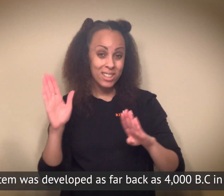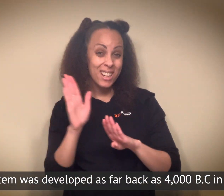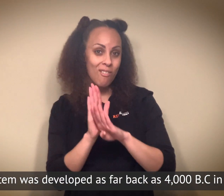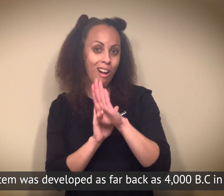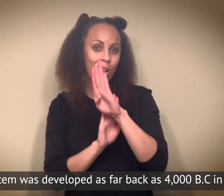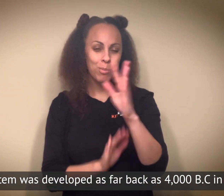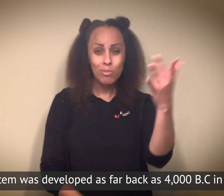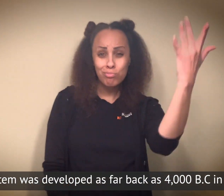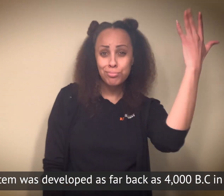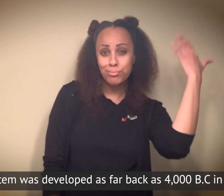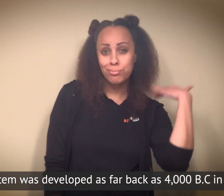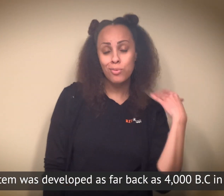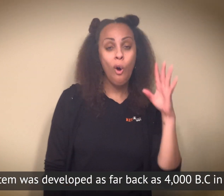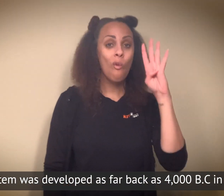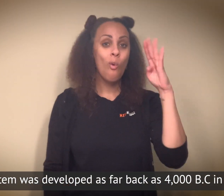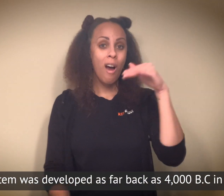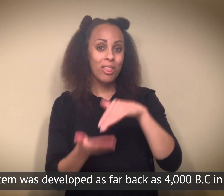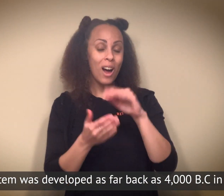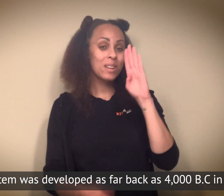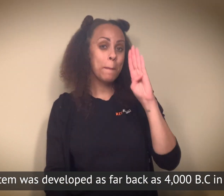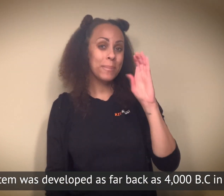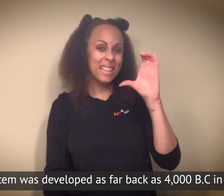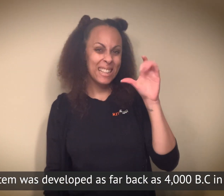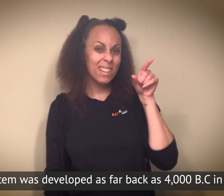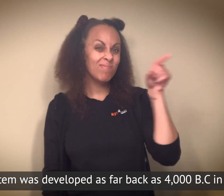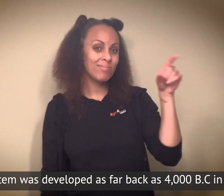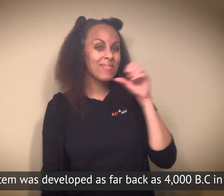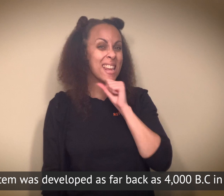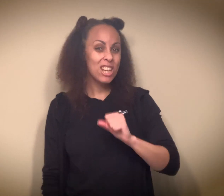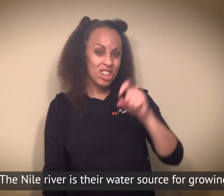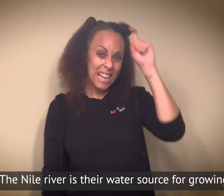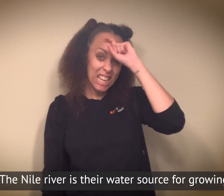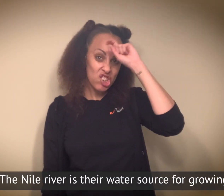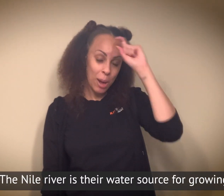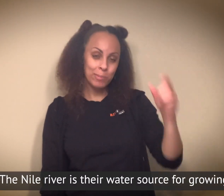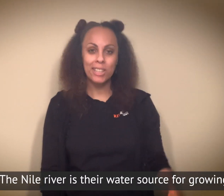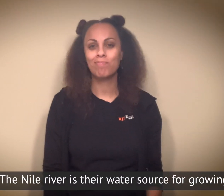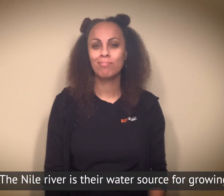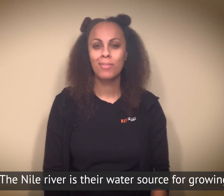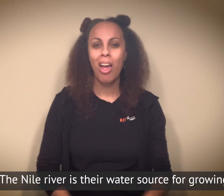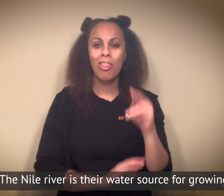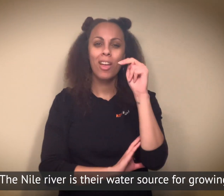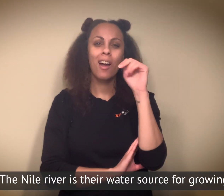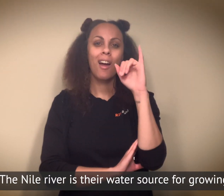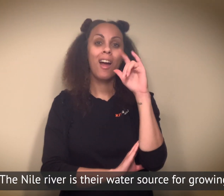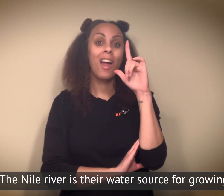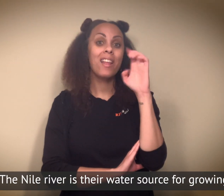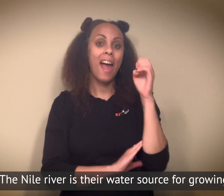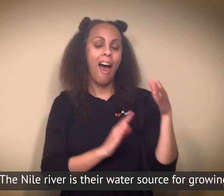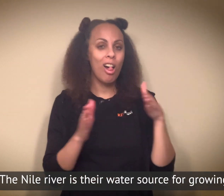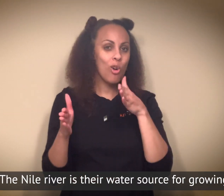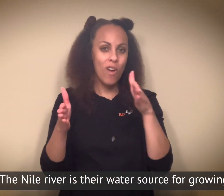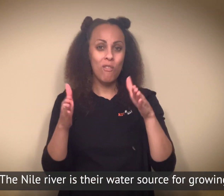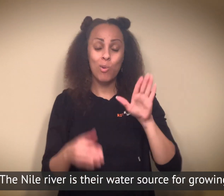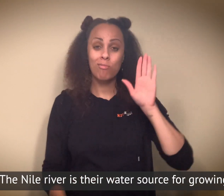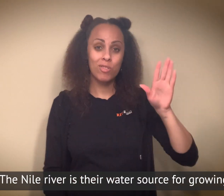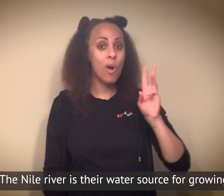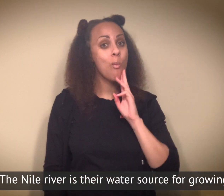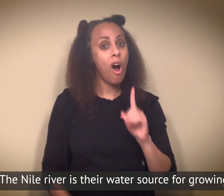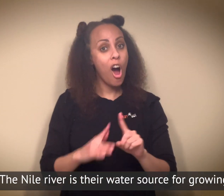This system was developed as far back as 4000 BC in ancient Egypt. The Nile River is